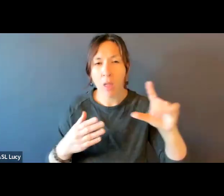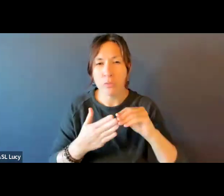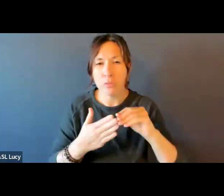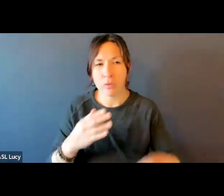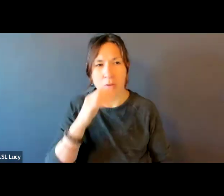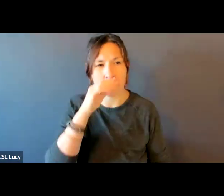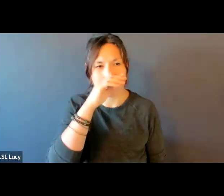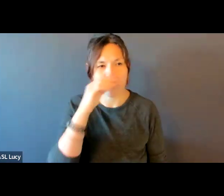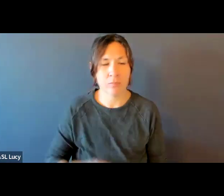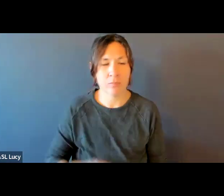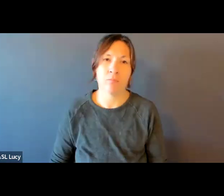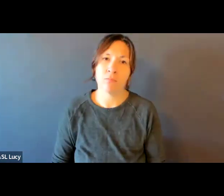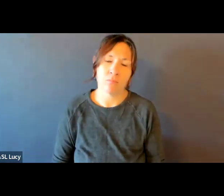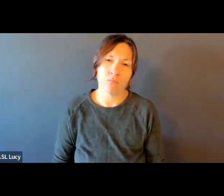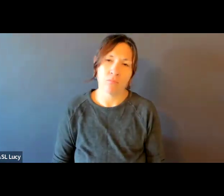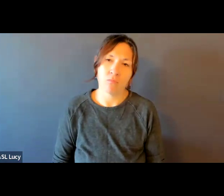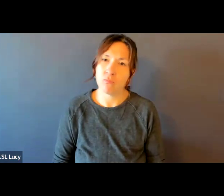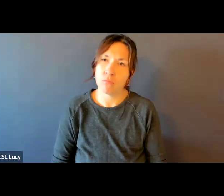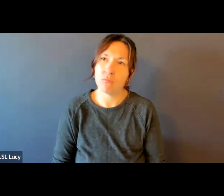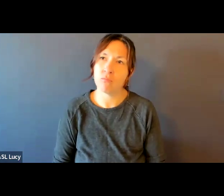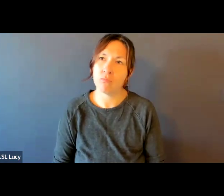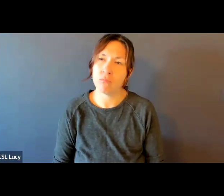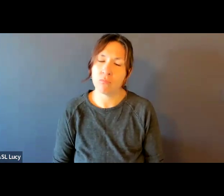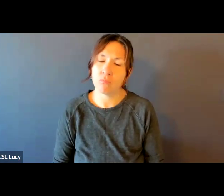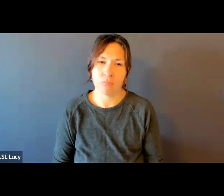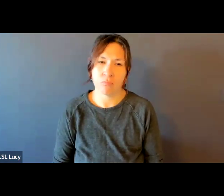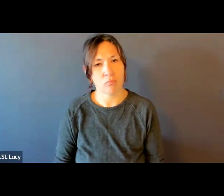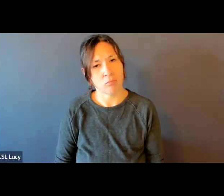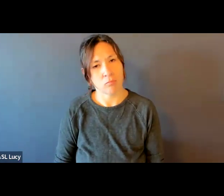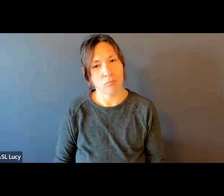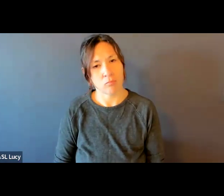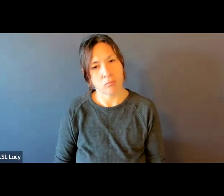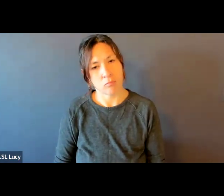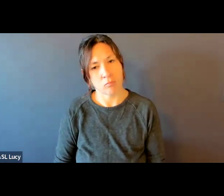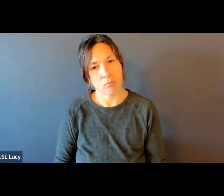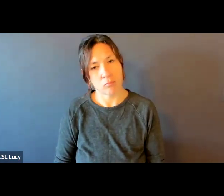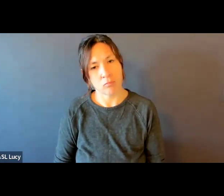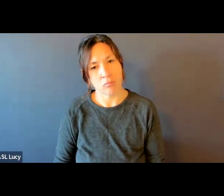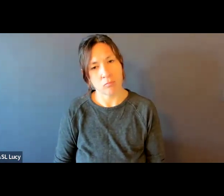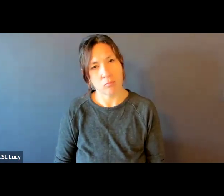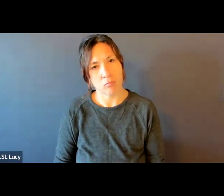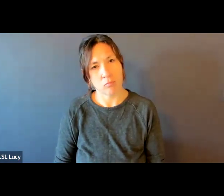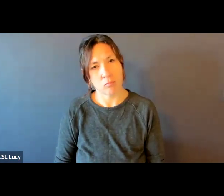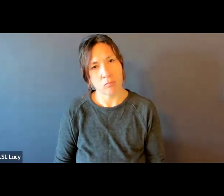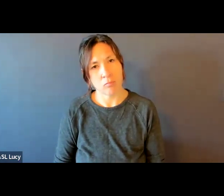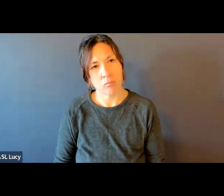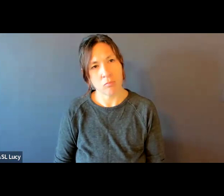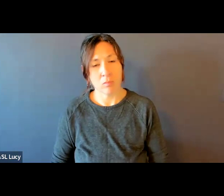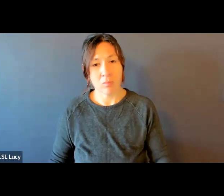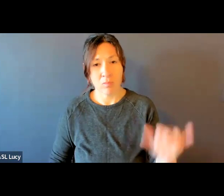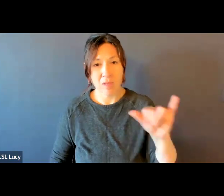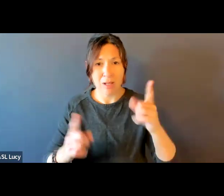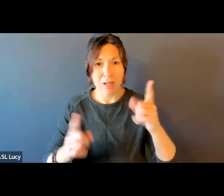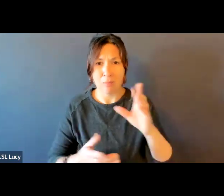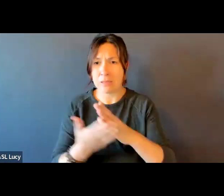lo han colocado en salones generales. In particular, when some of the students had gone into a general education.